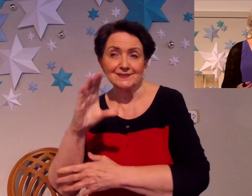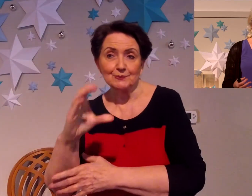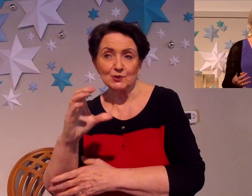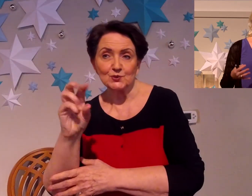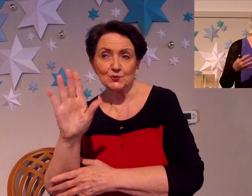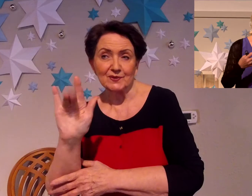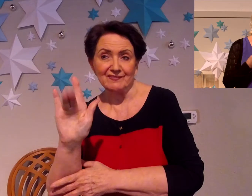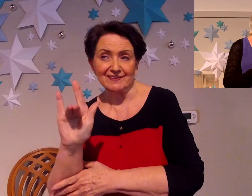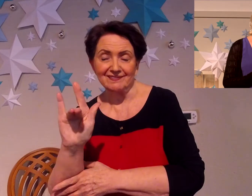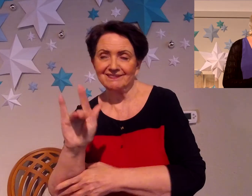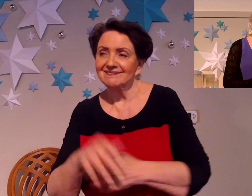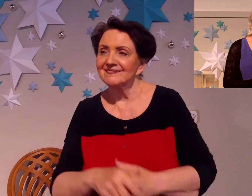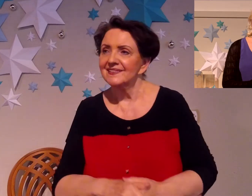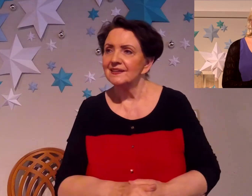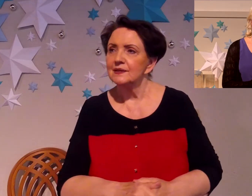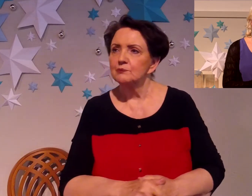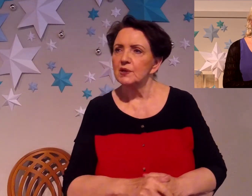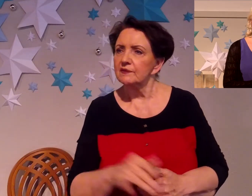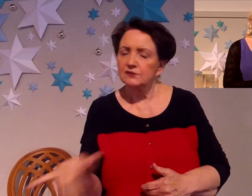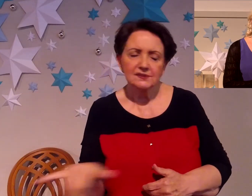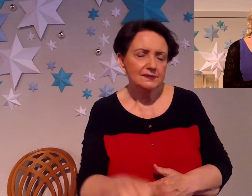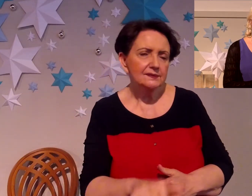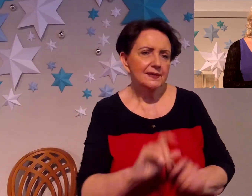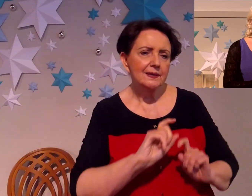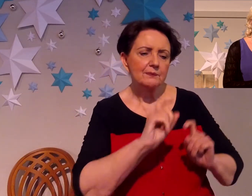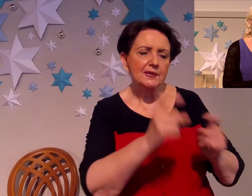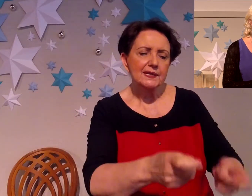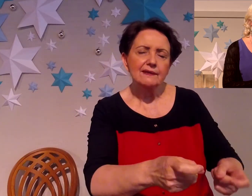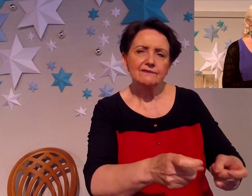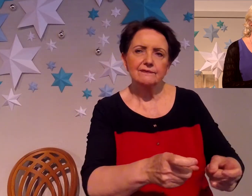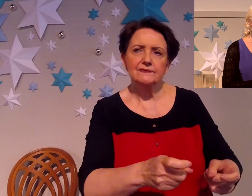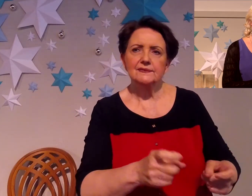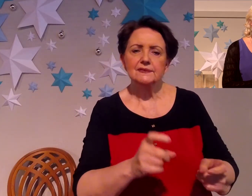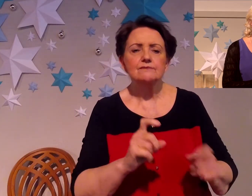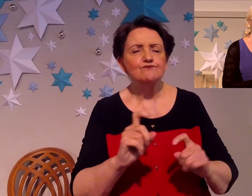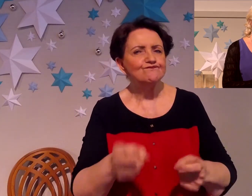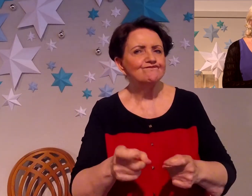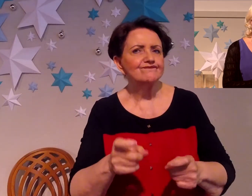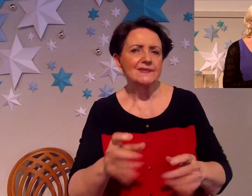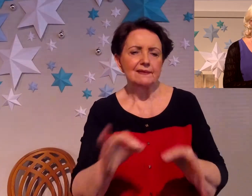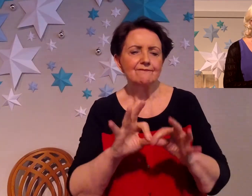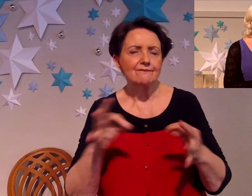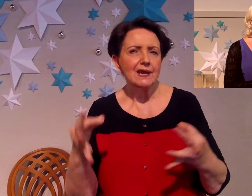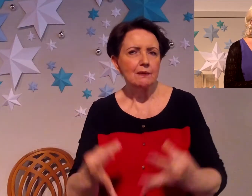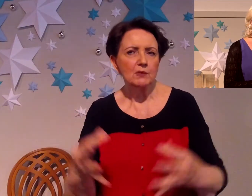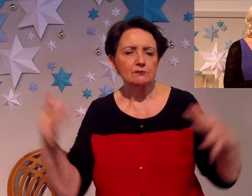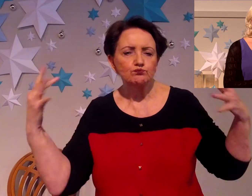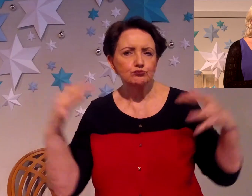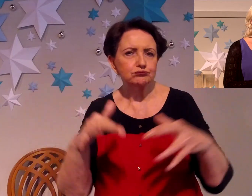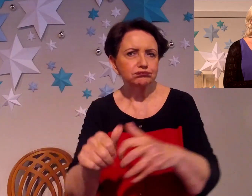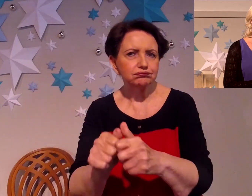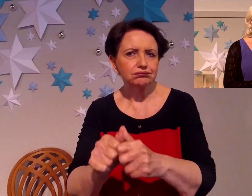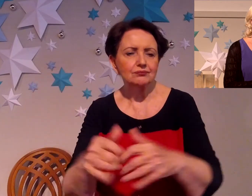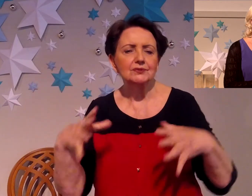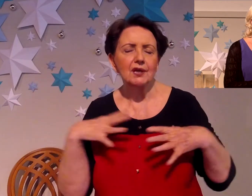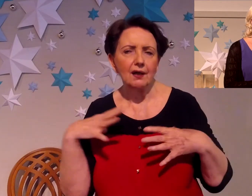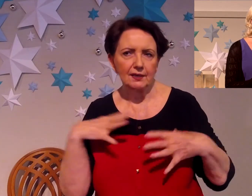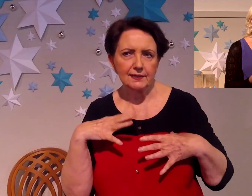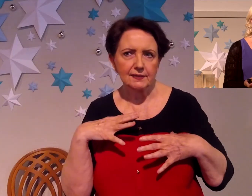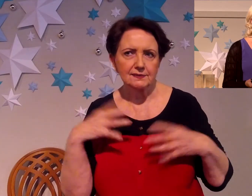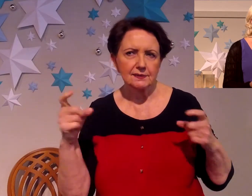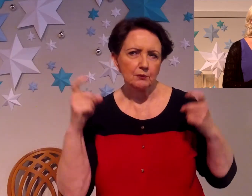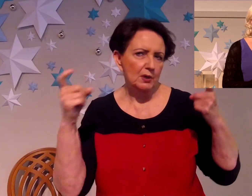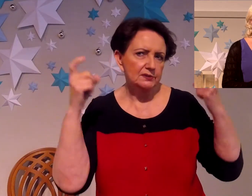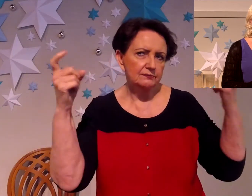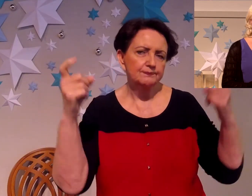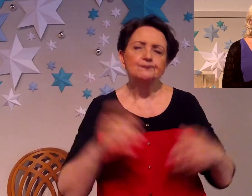thing of the gift giving and the being together in family and the holidays. And so I have to